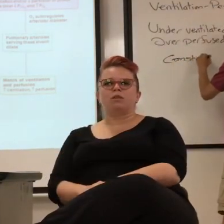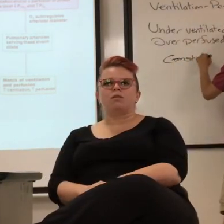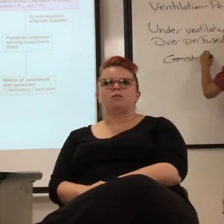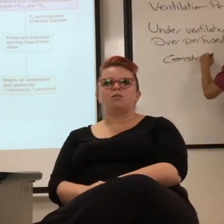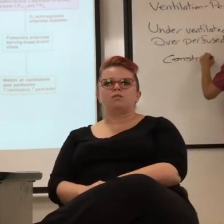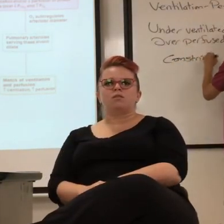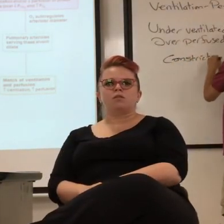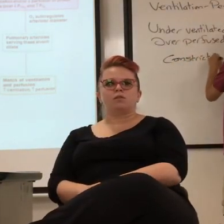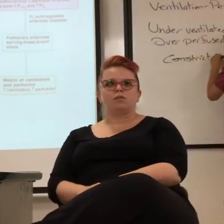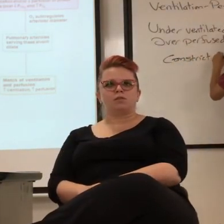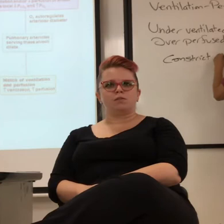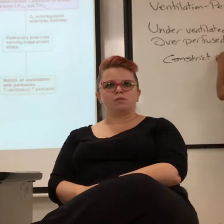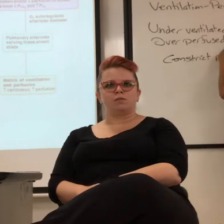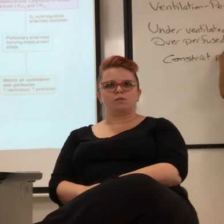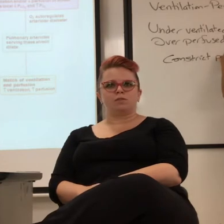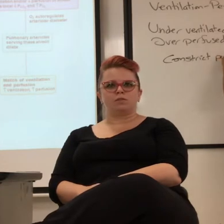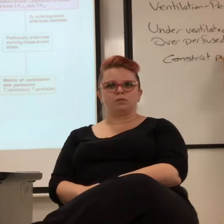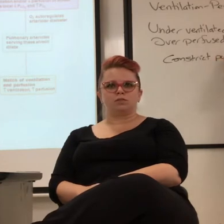Constrict